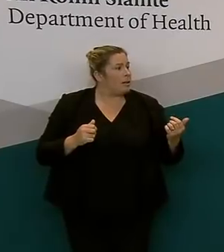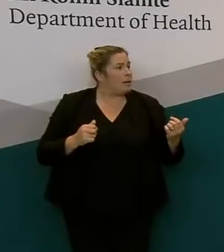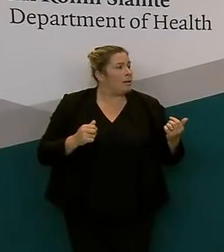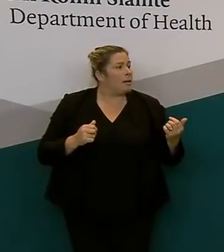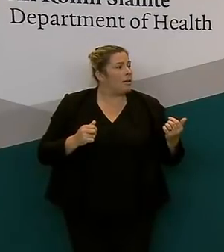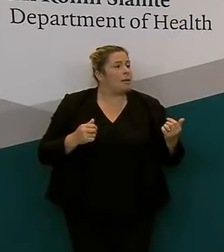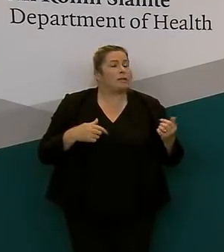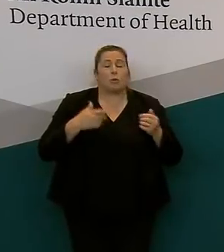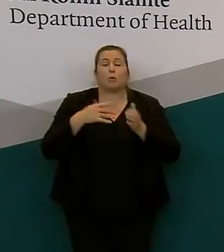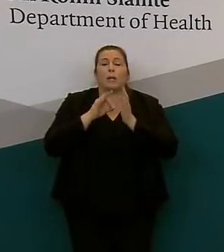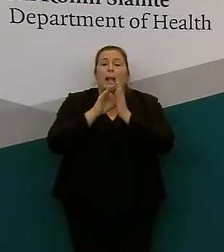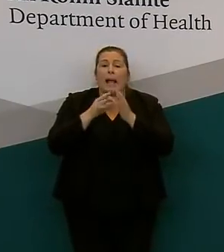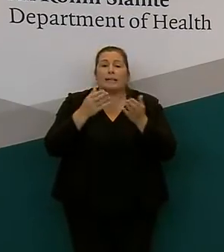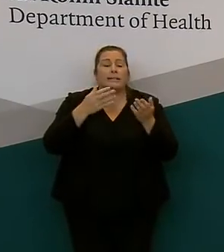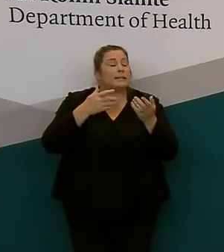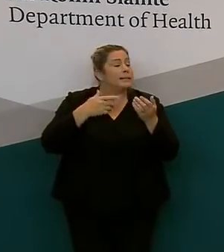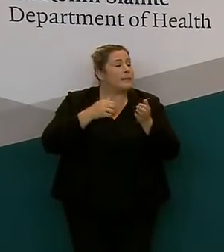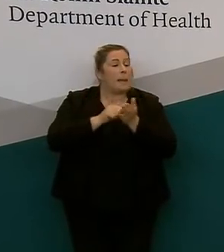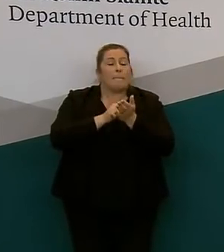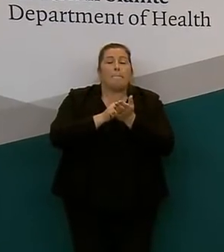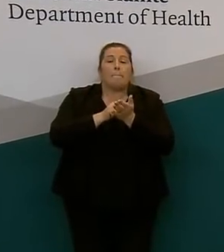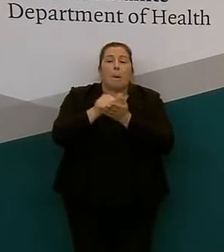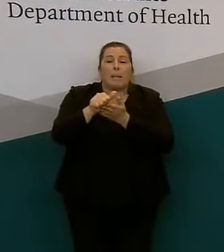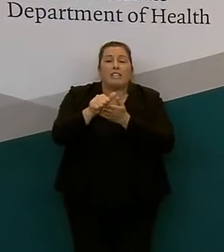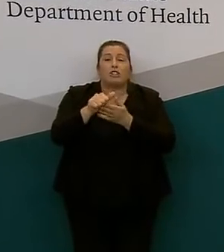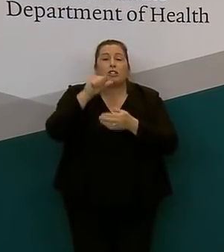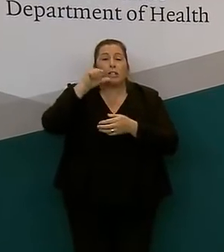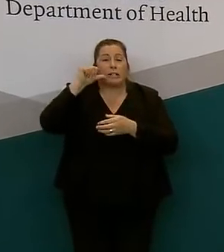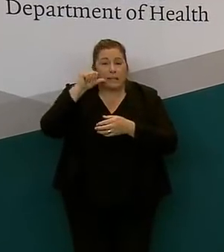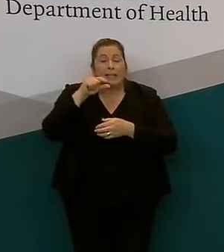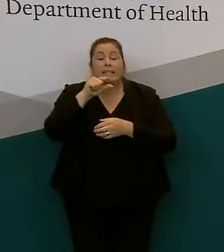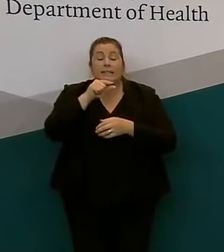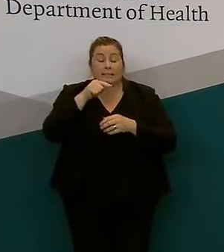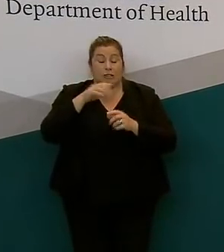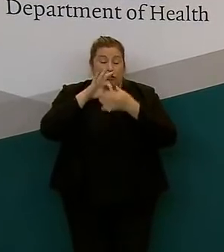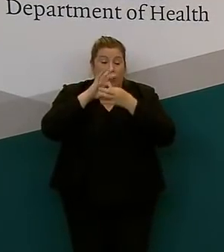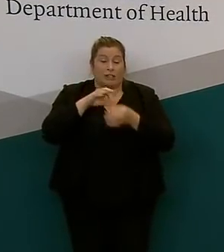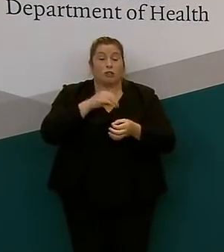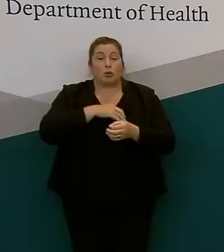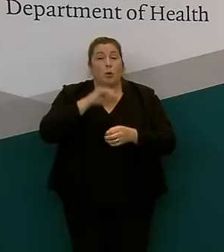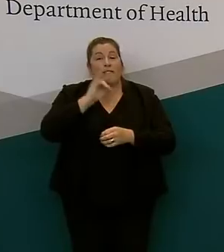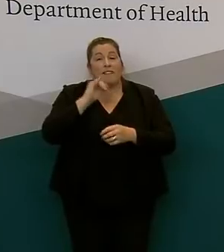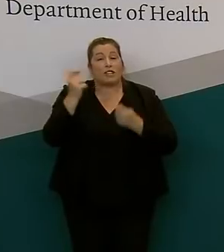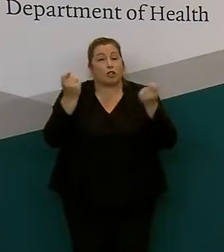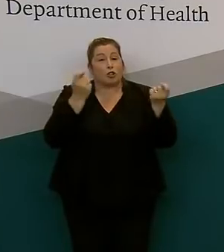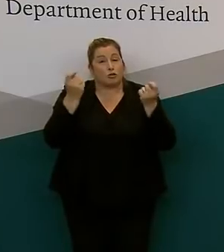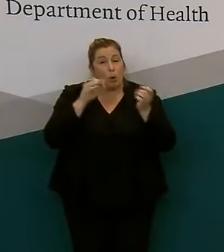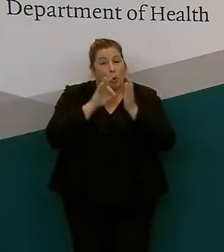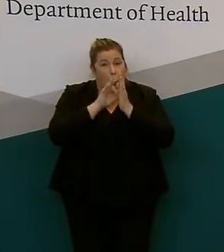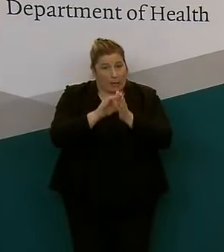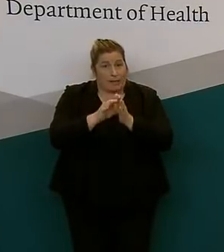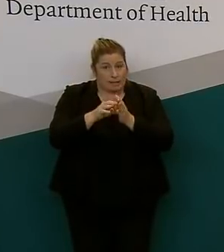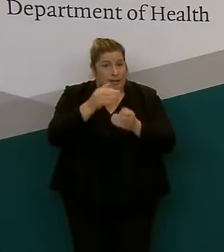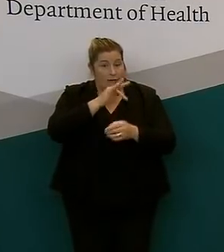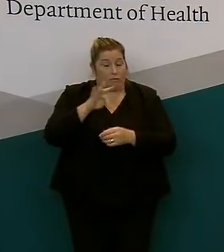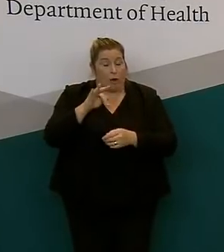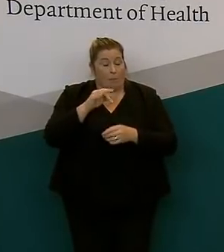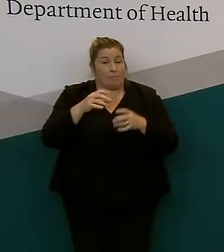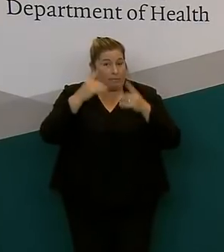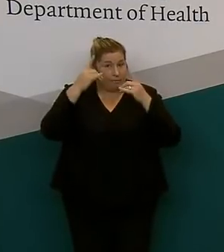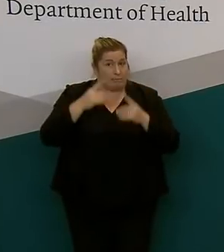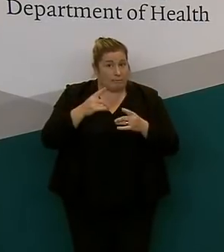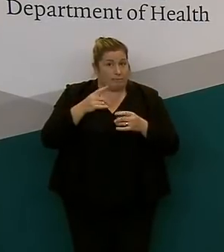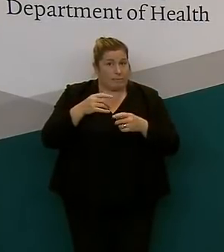That's been published. I guess the guidance is infection prevention control guidance that was published by the Health Protection Surveillance Centre, and it's